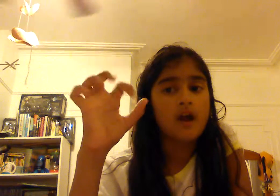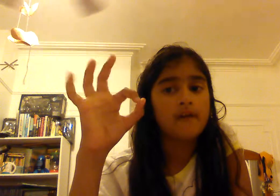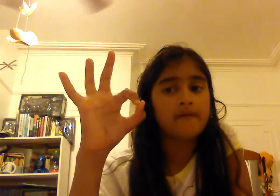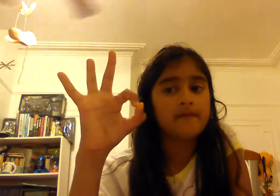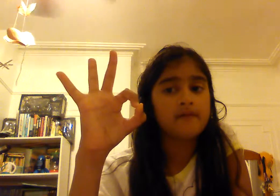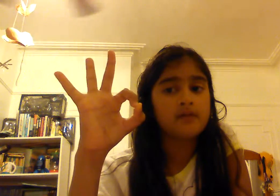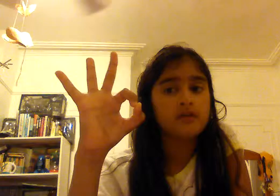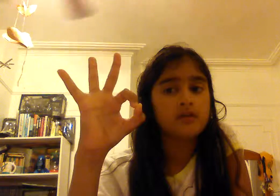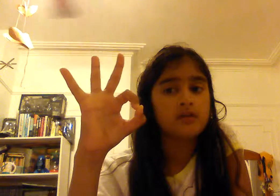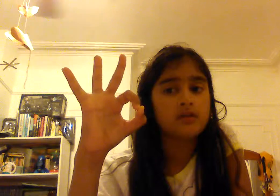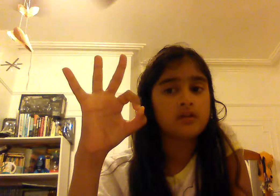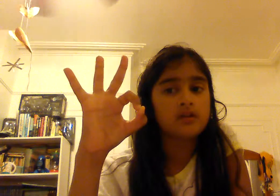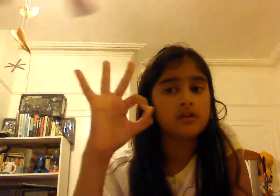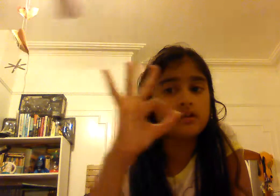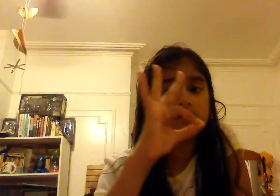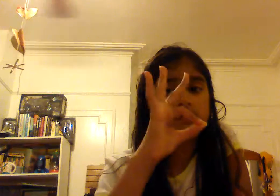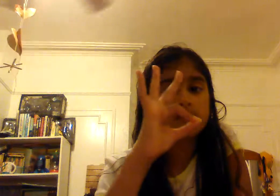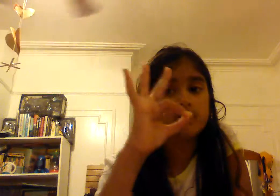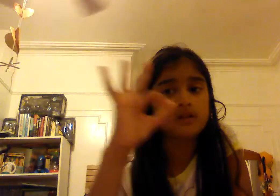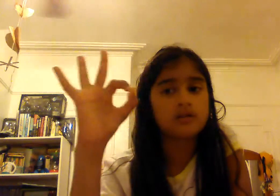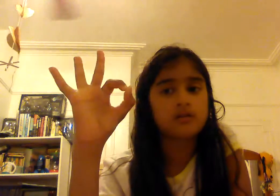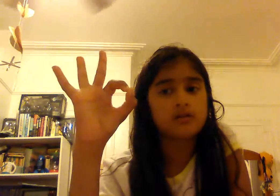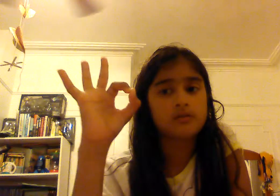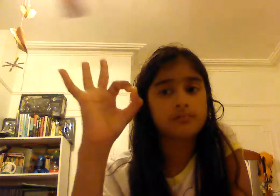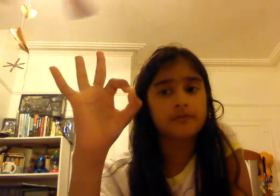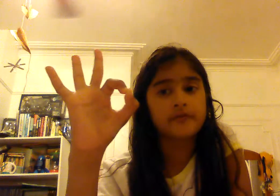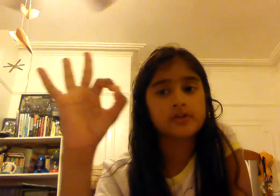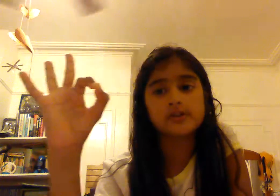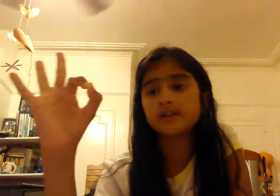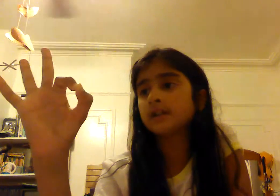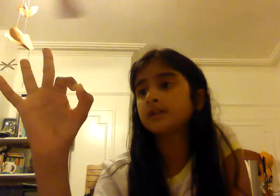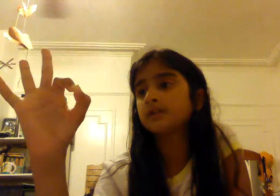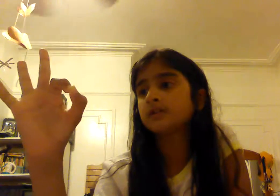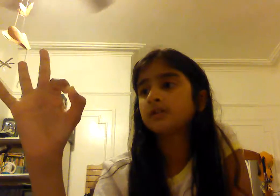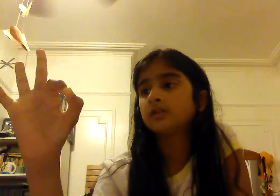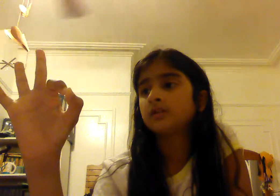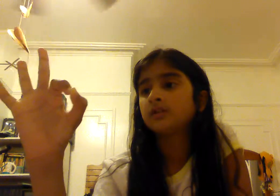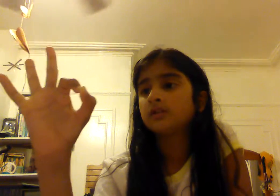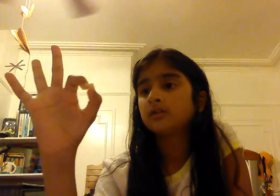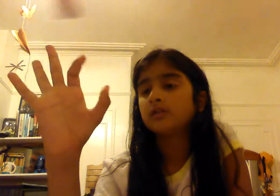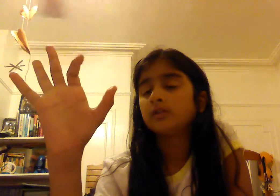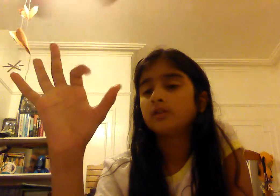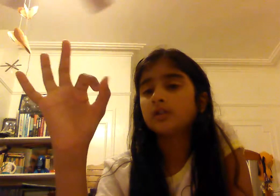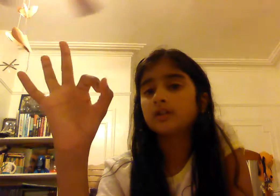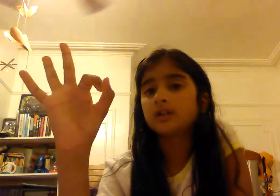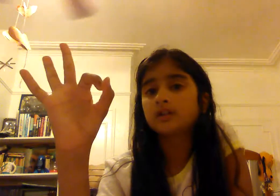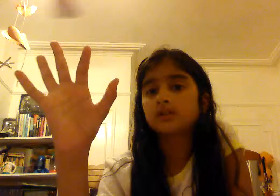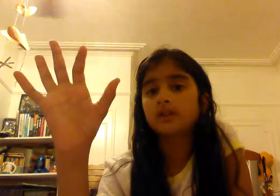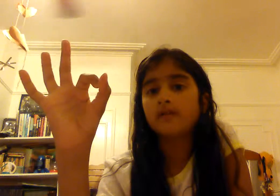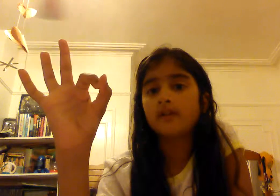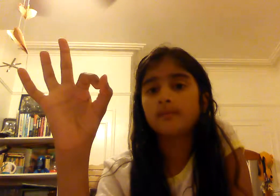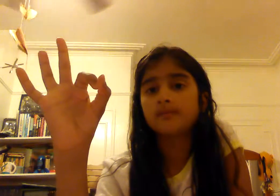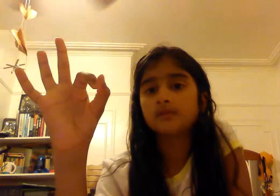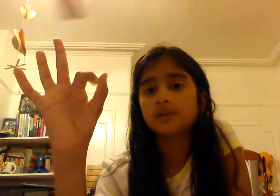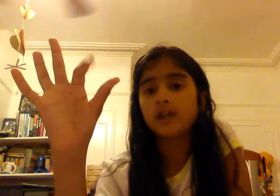F is like, F is sign, your index and thumb together,